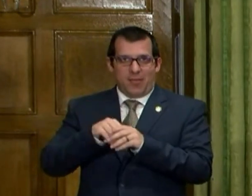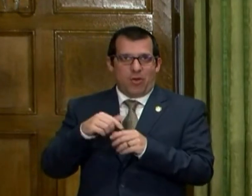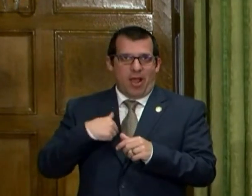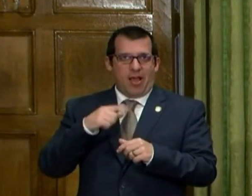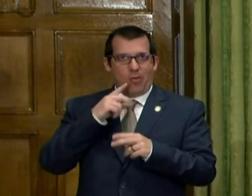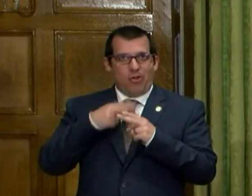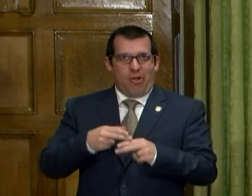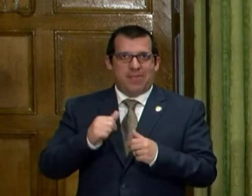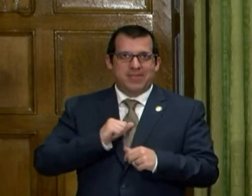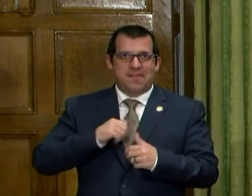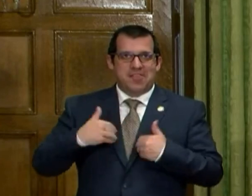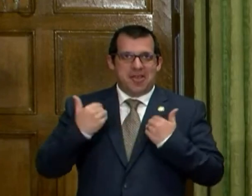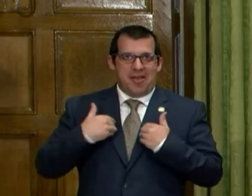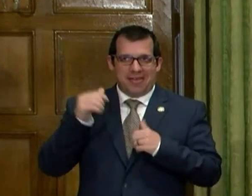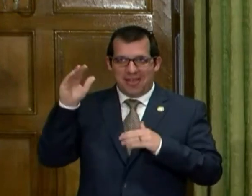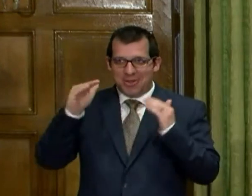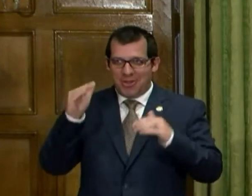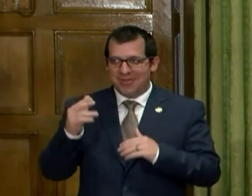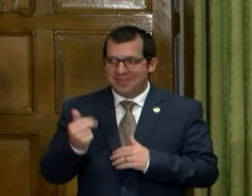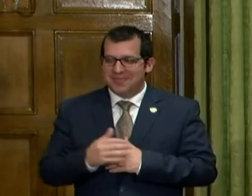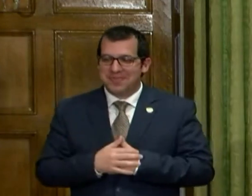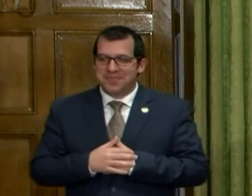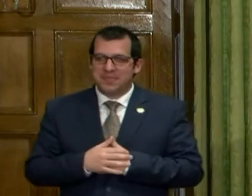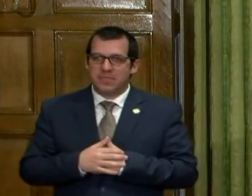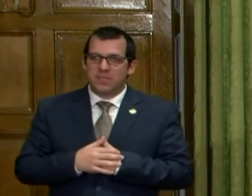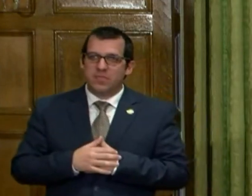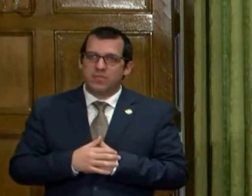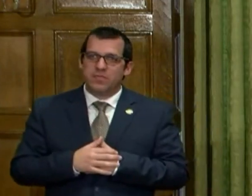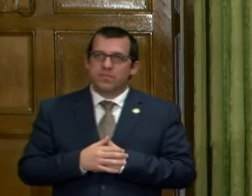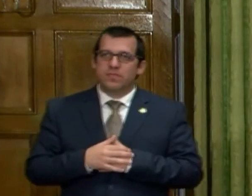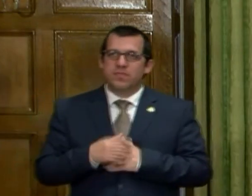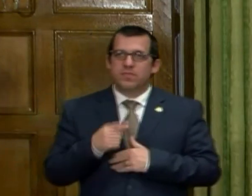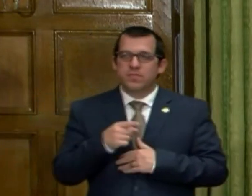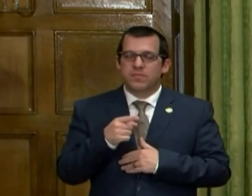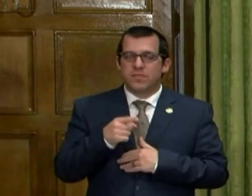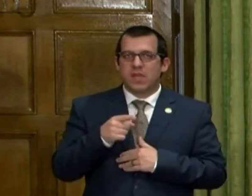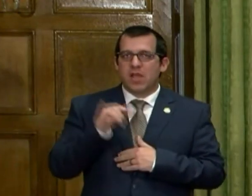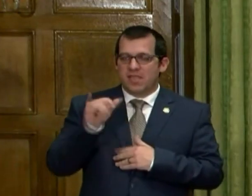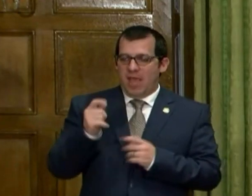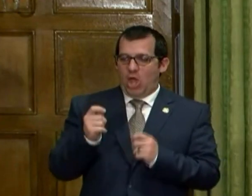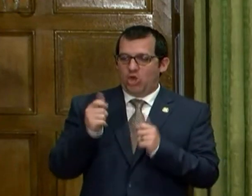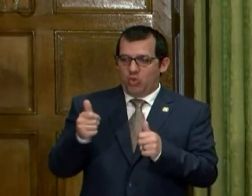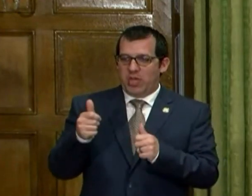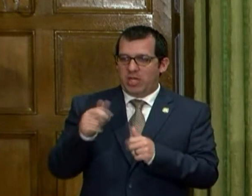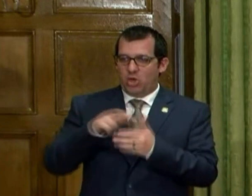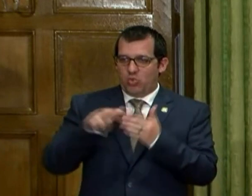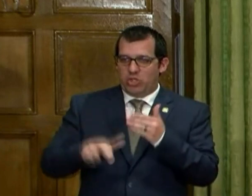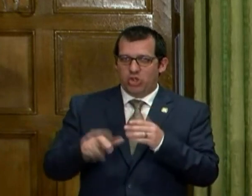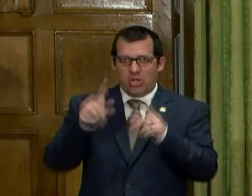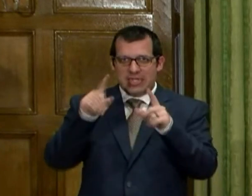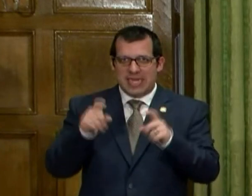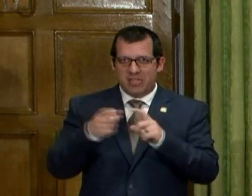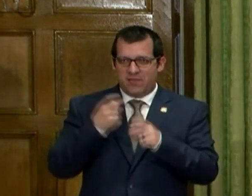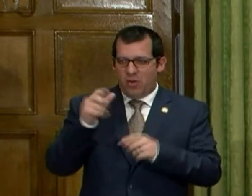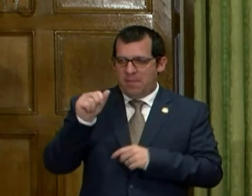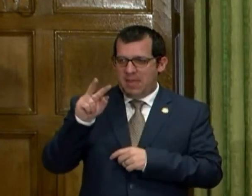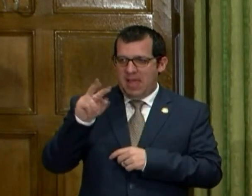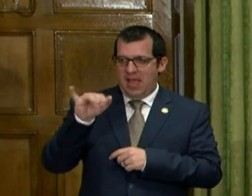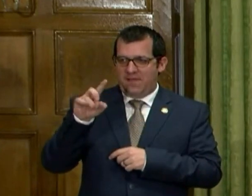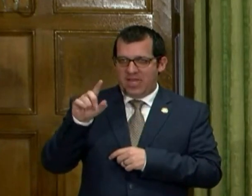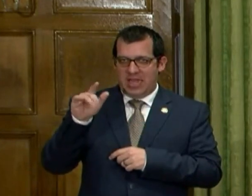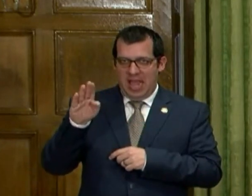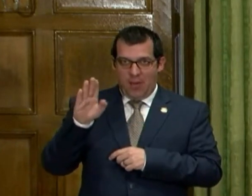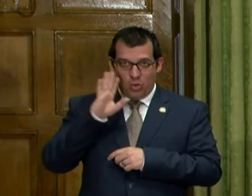consider them younger adults. Will any of the quick result tests from Abbott Labs be in use